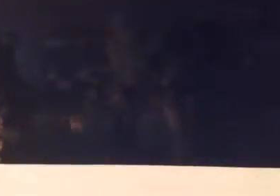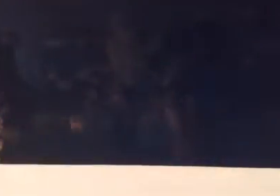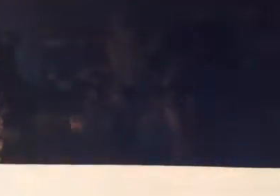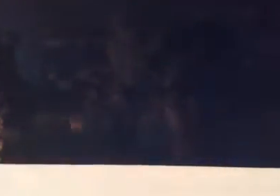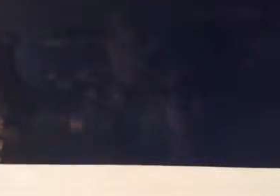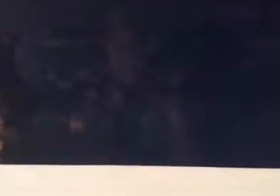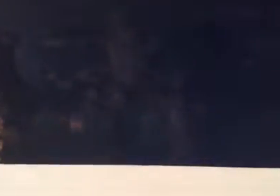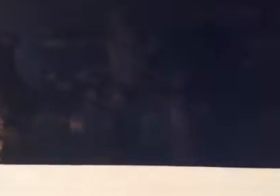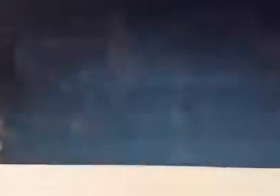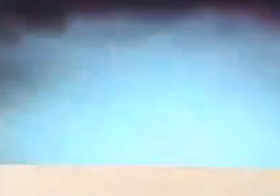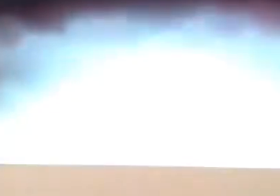counselor.